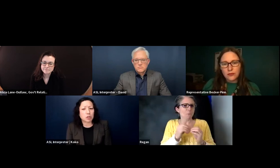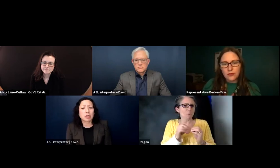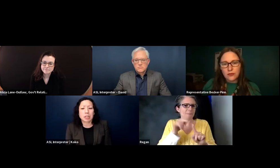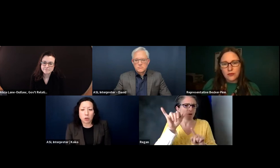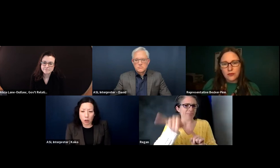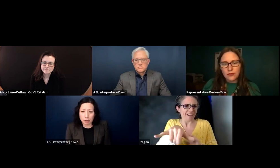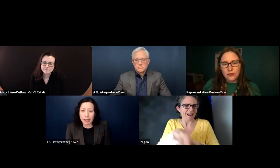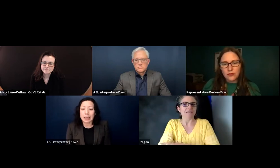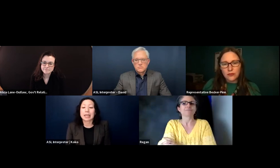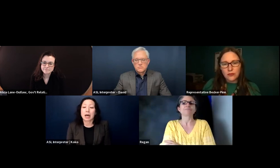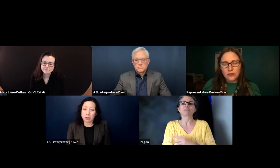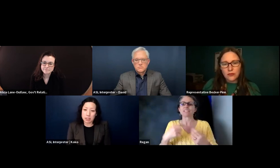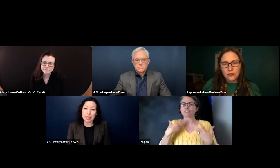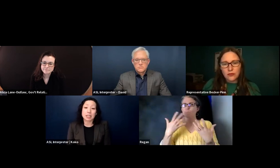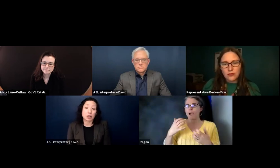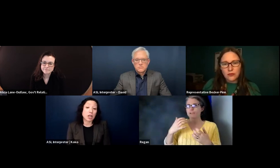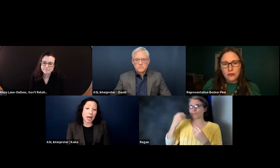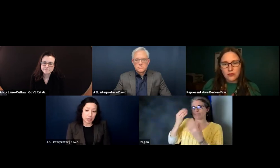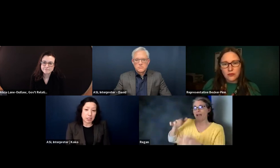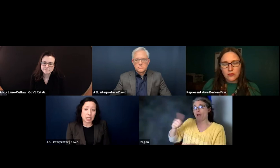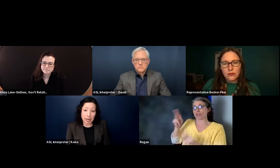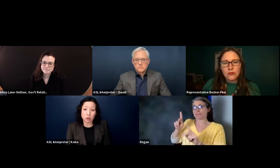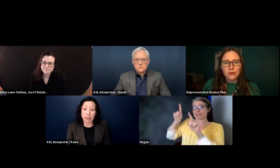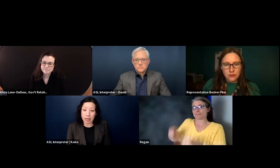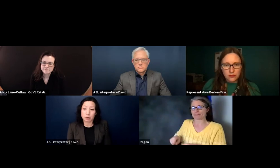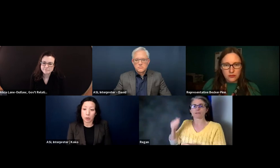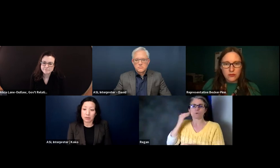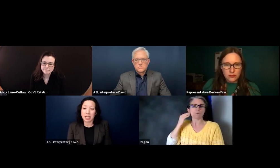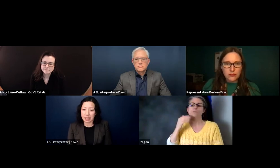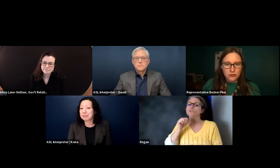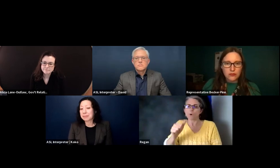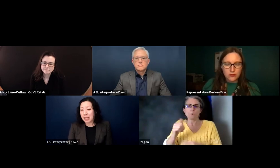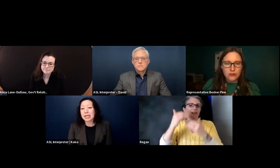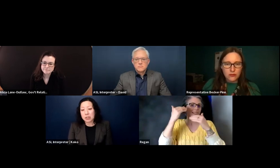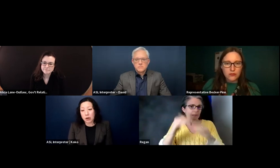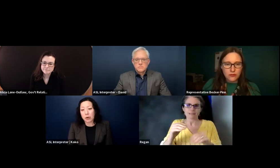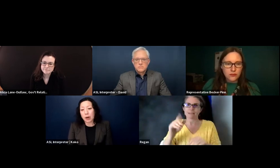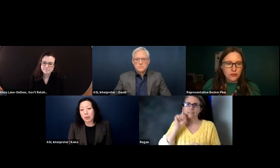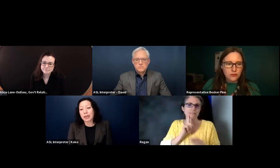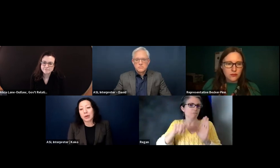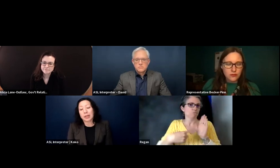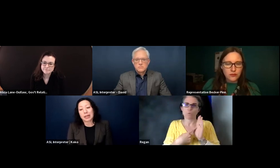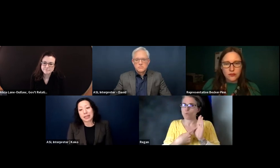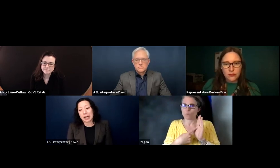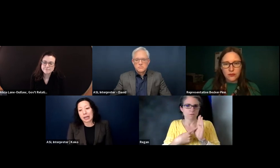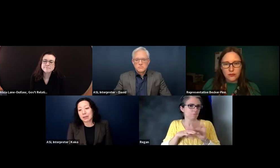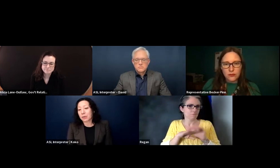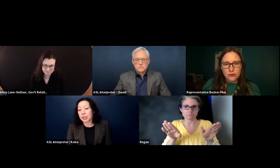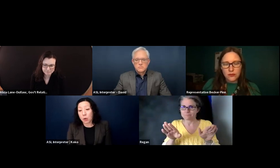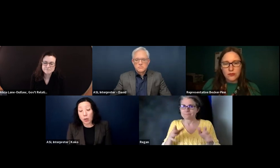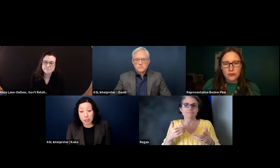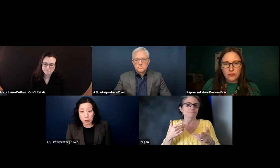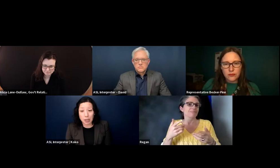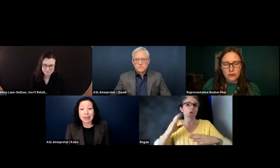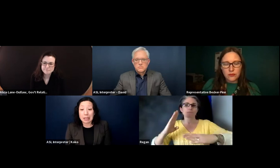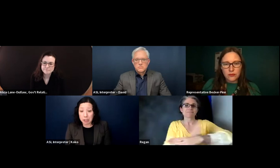deaf interpreters could be incorporated in other settings that are not just the classroom K through 12 setting. So we know that